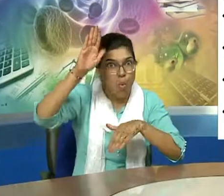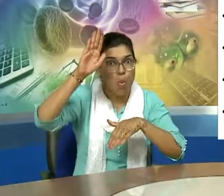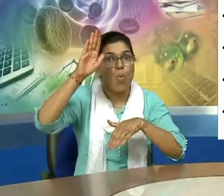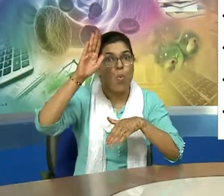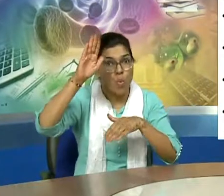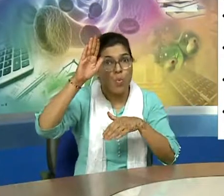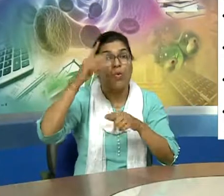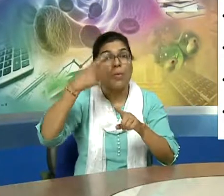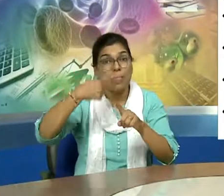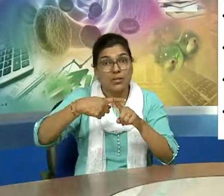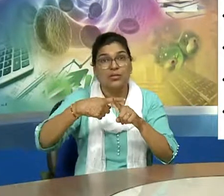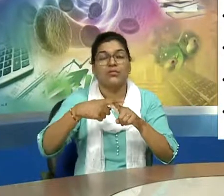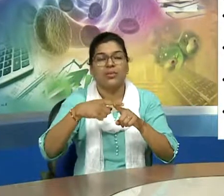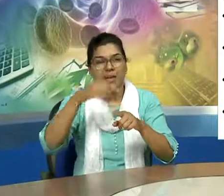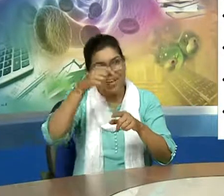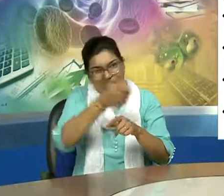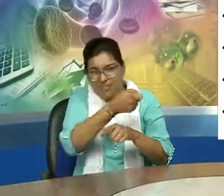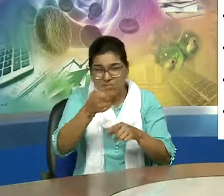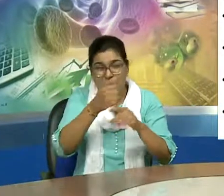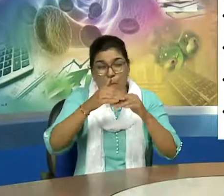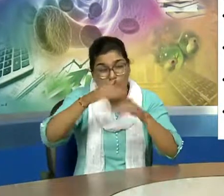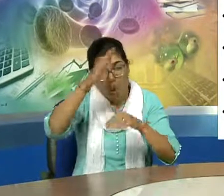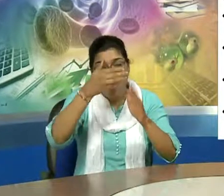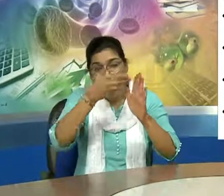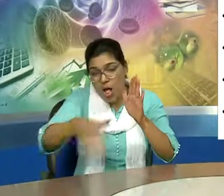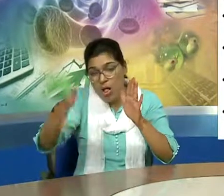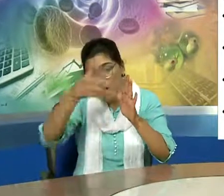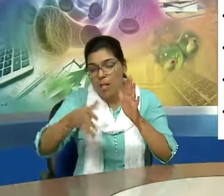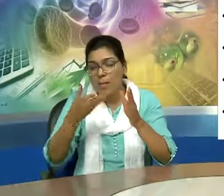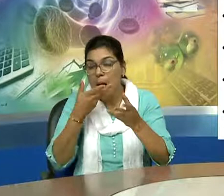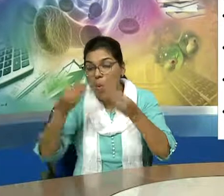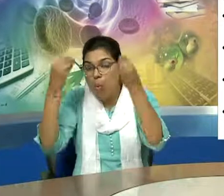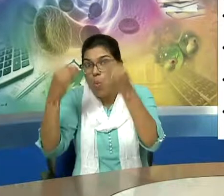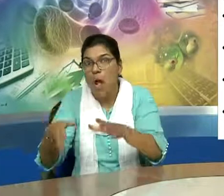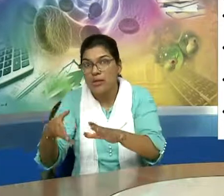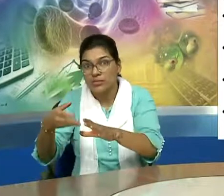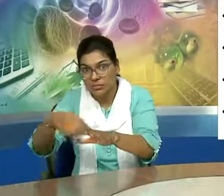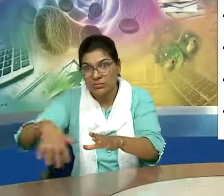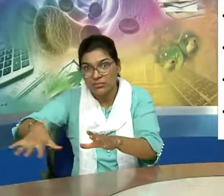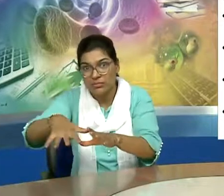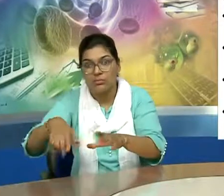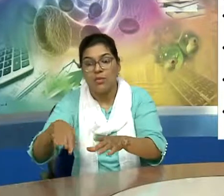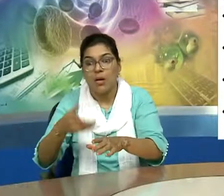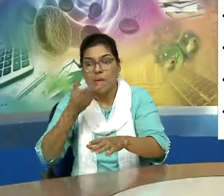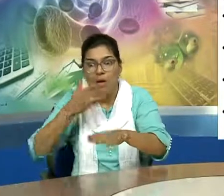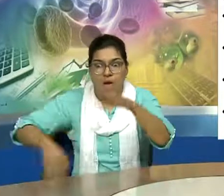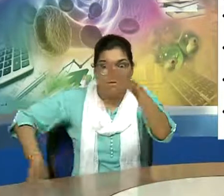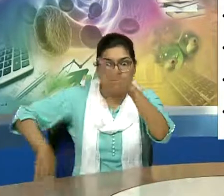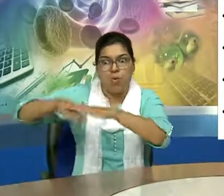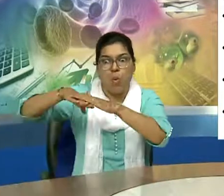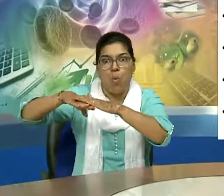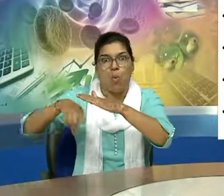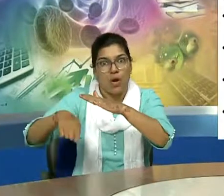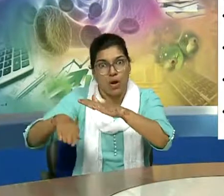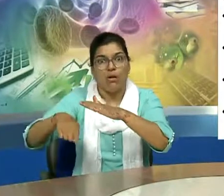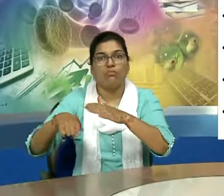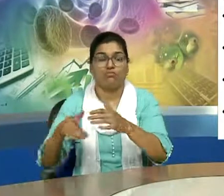the environment, and also excessive irrigation and poor drainage